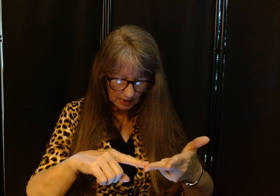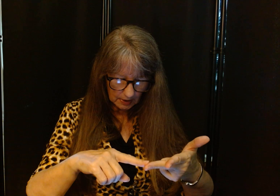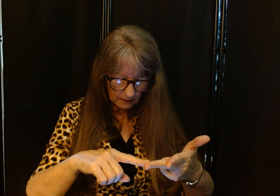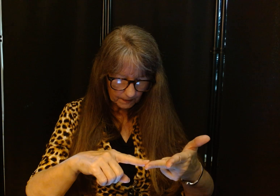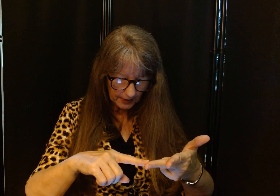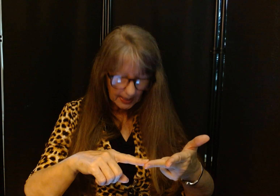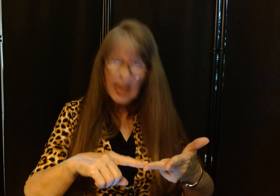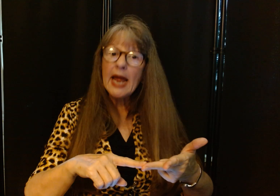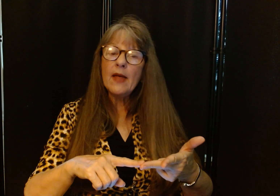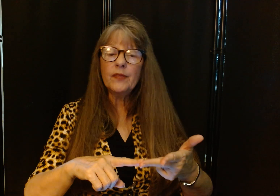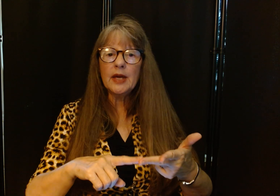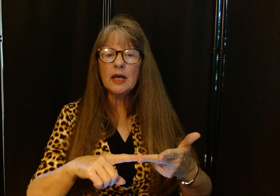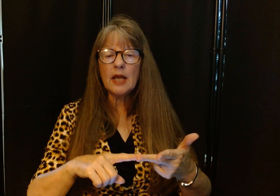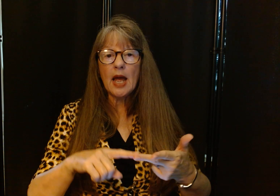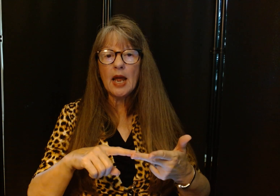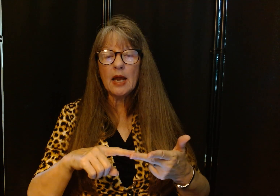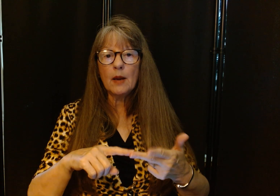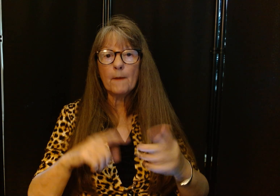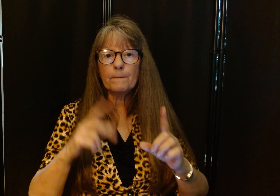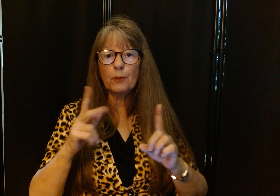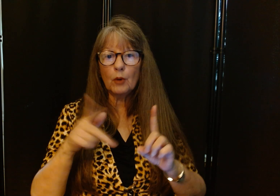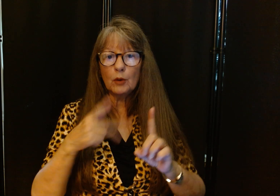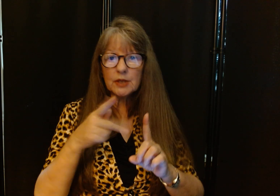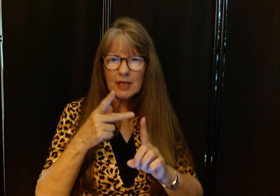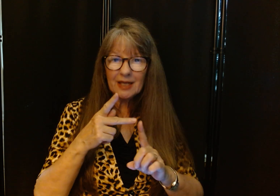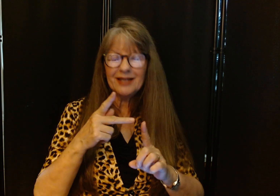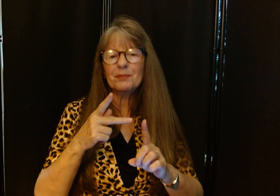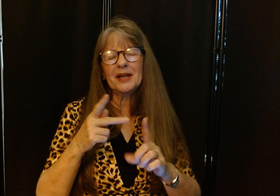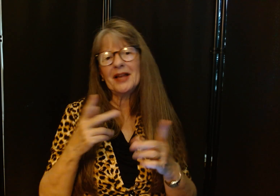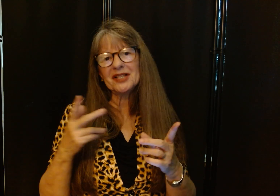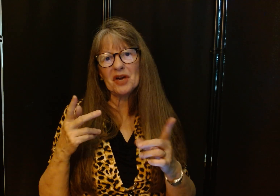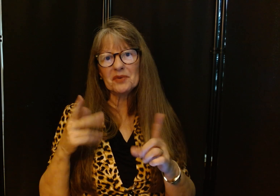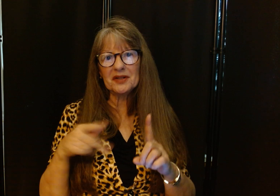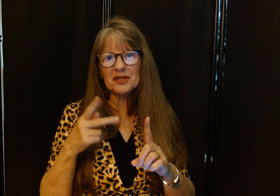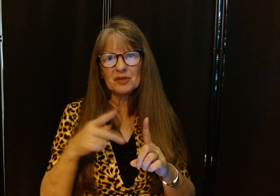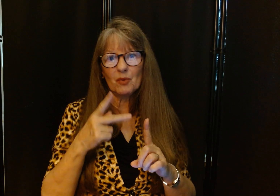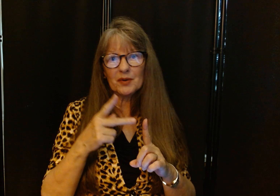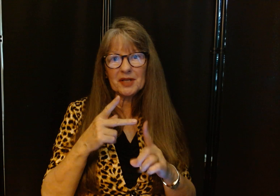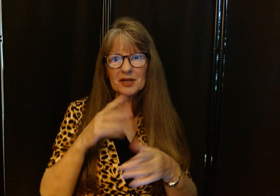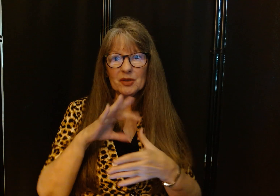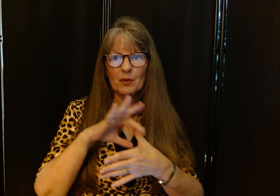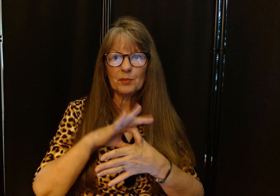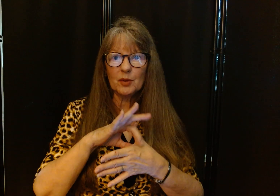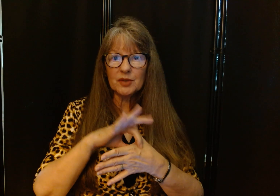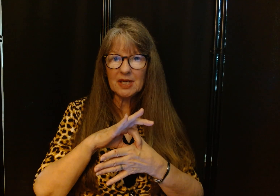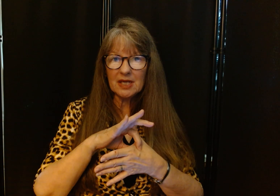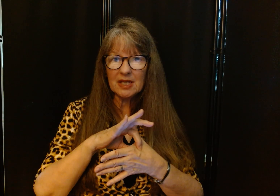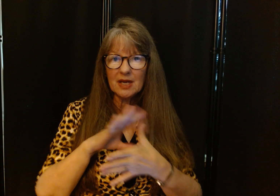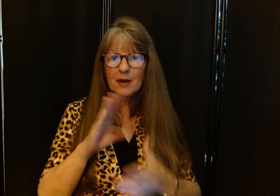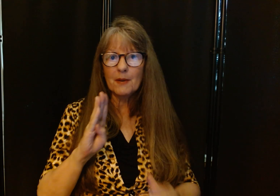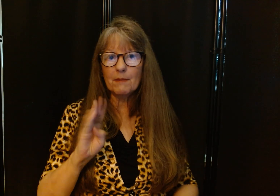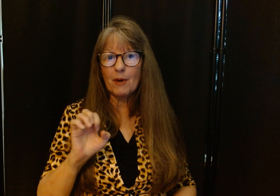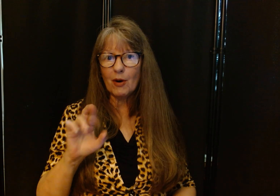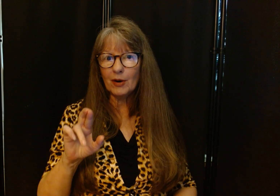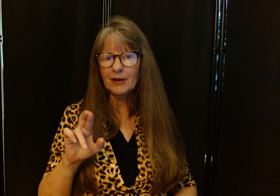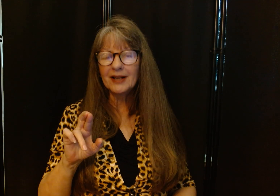and then a protein, but that's not really, this is more of a science, so a protein bar.